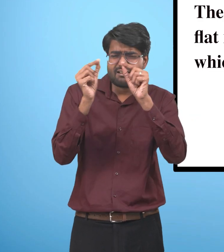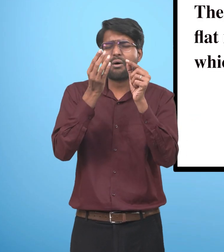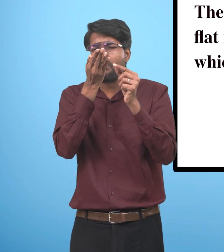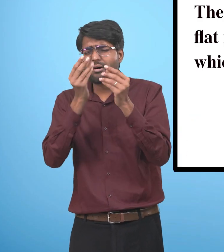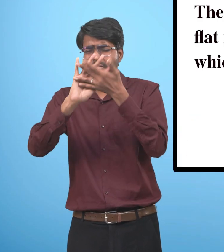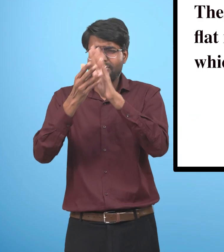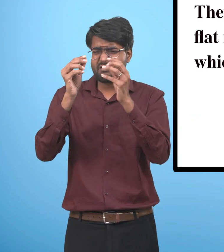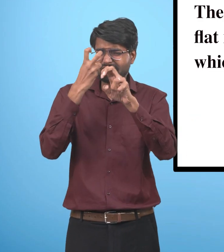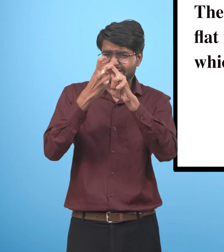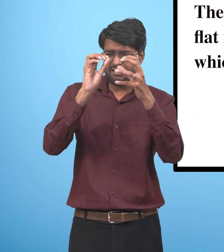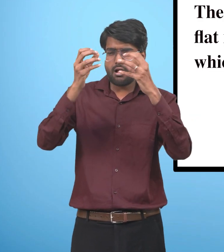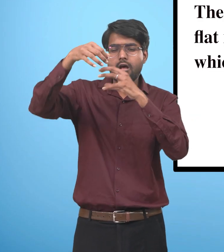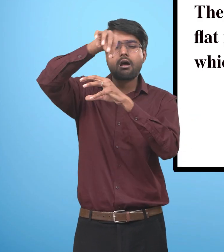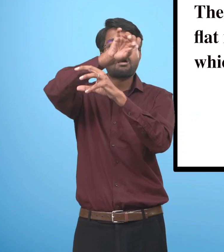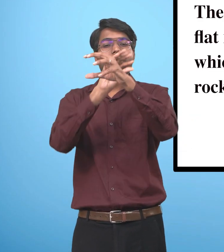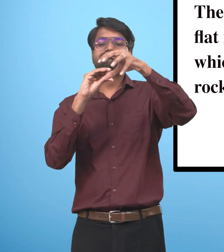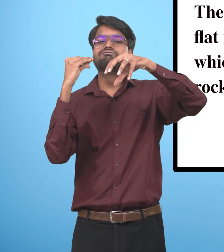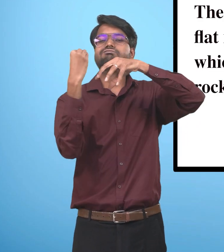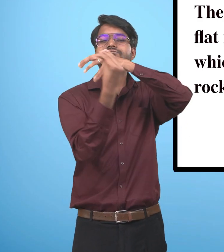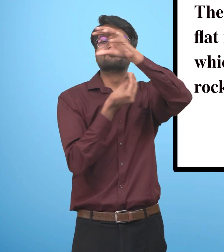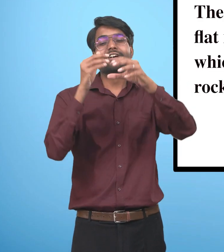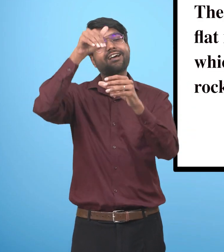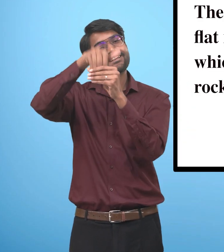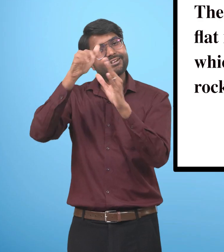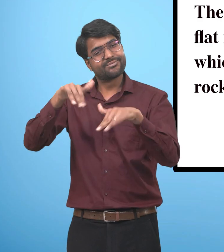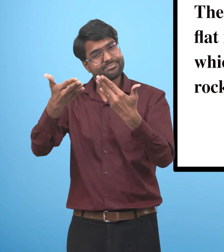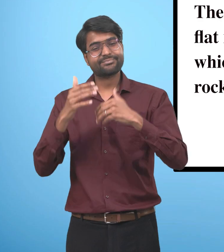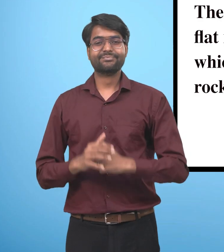up of dust particles and rocky material.